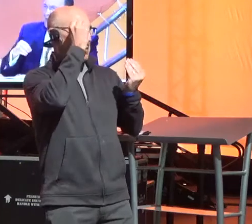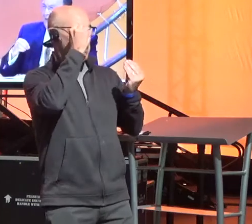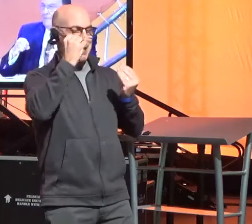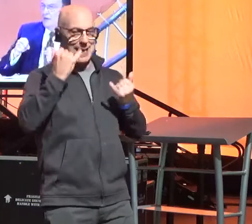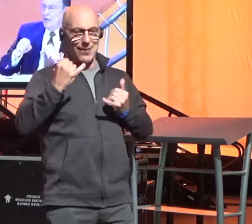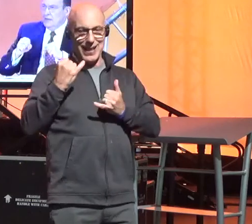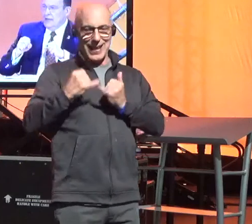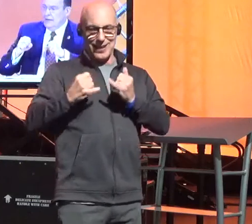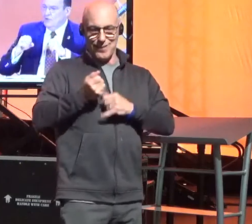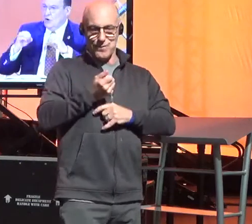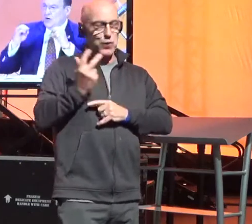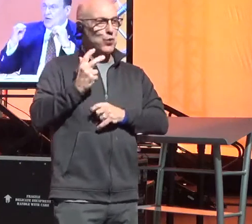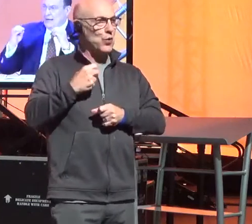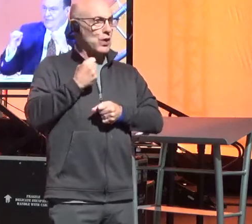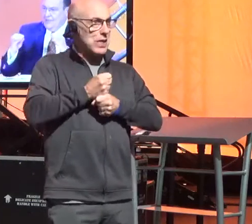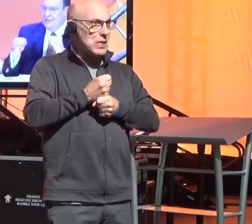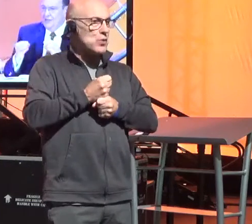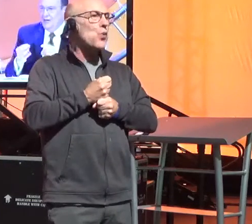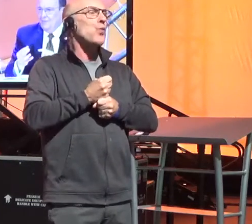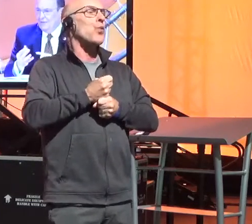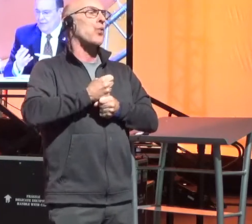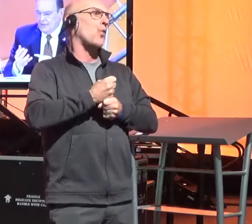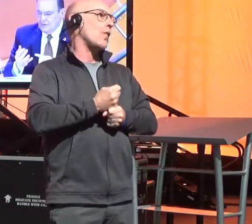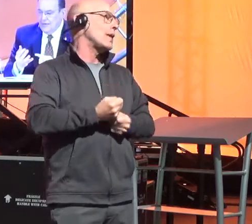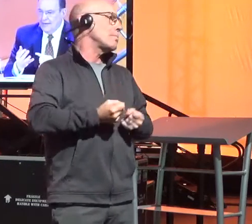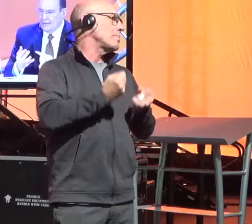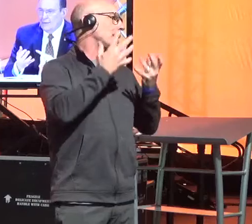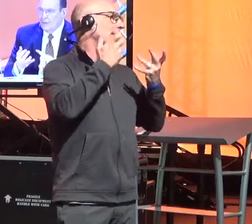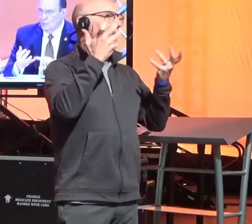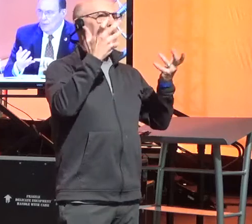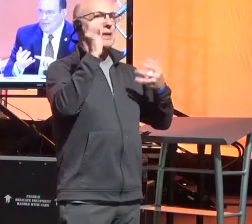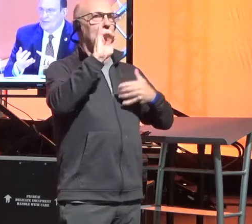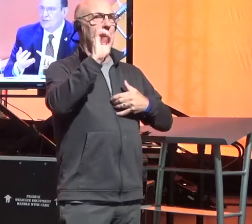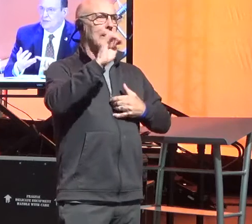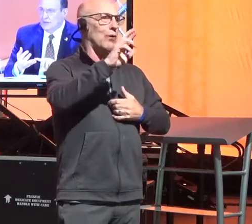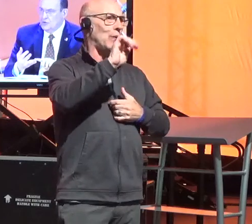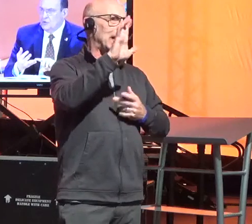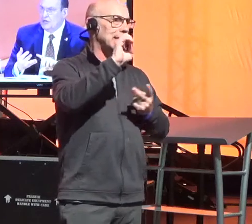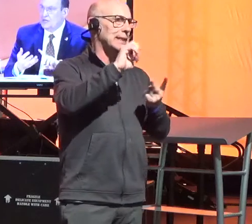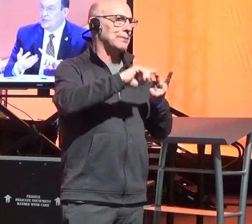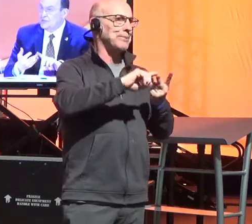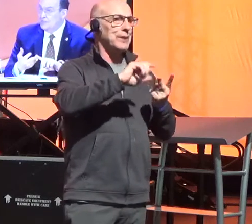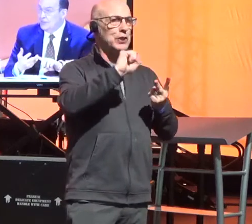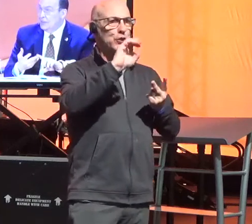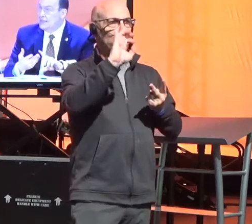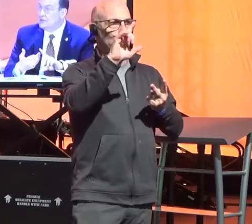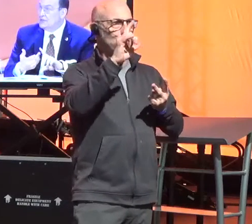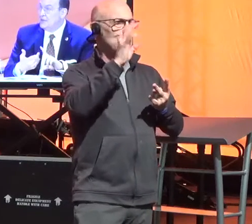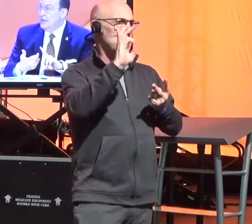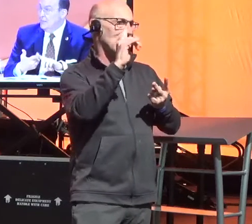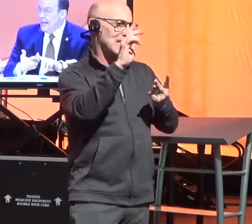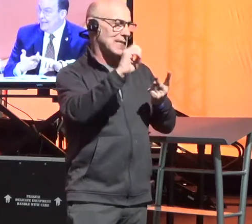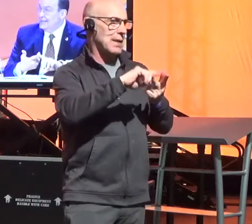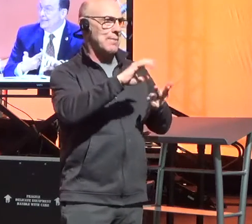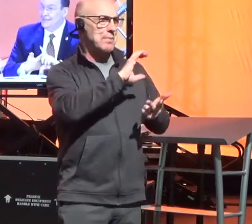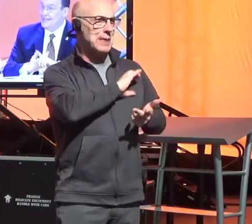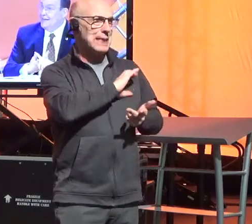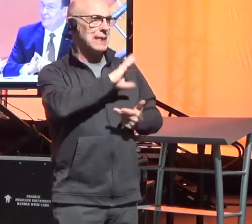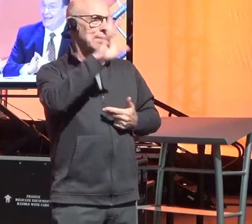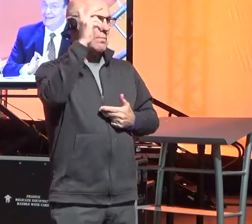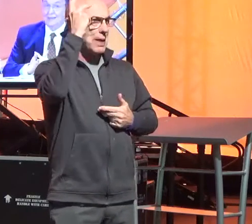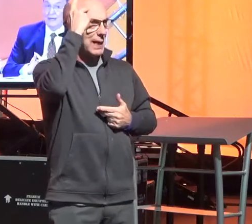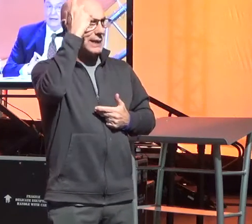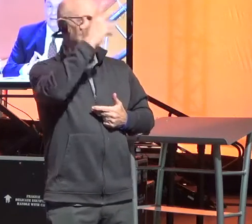that have drawn a lot of attention have been things like race, social justice, police, politics,